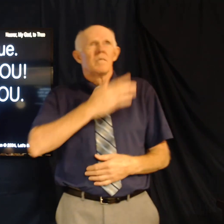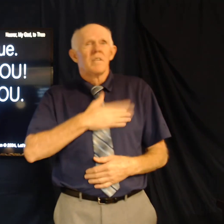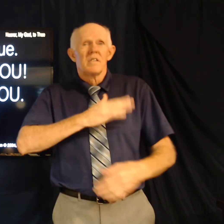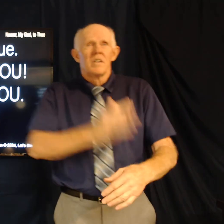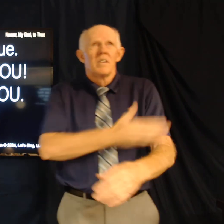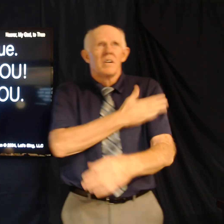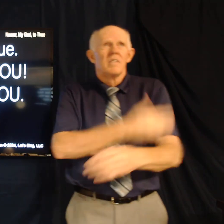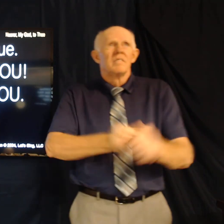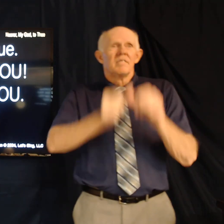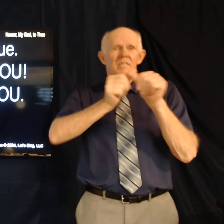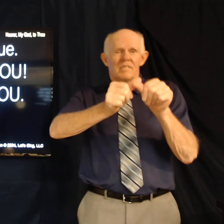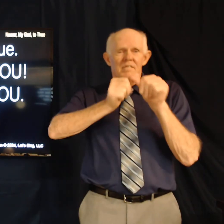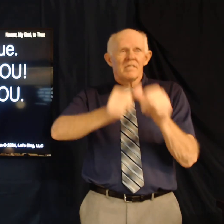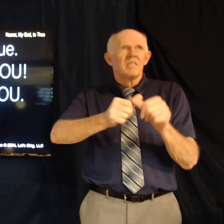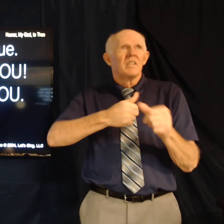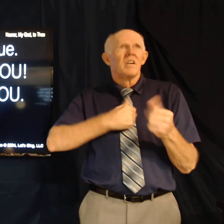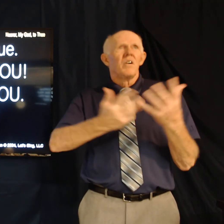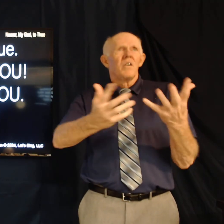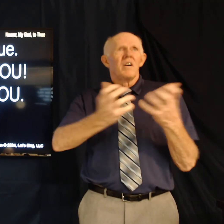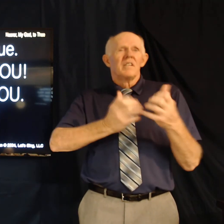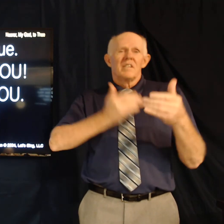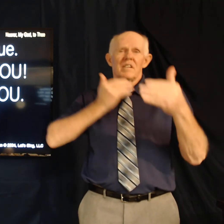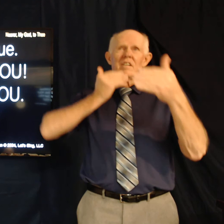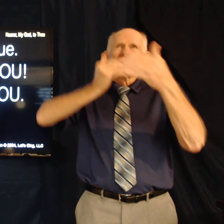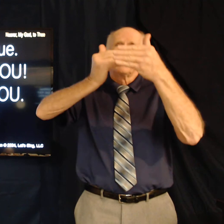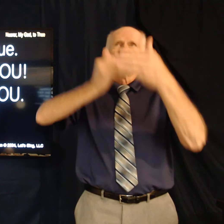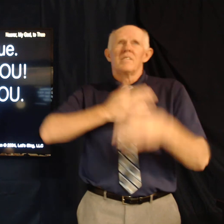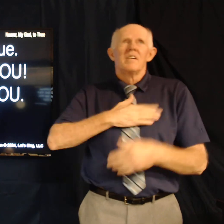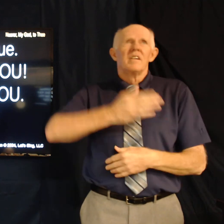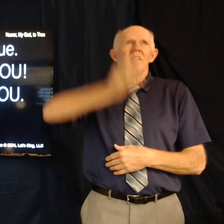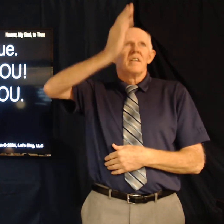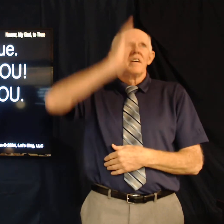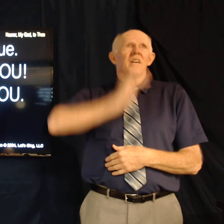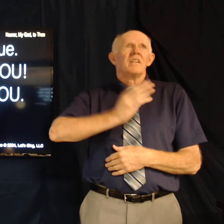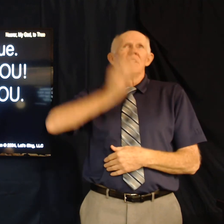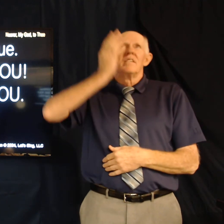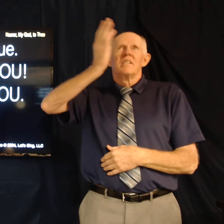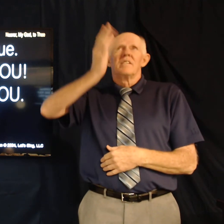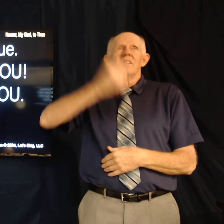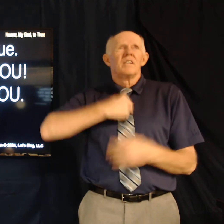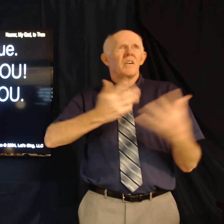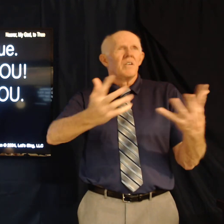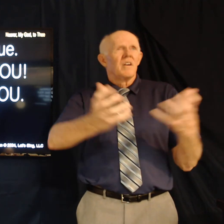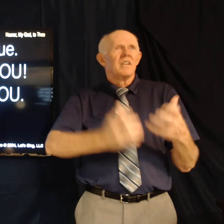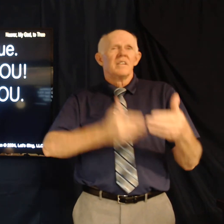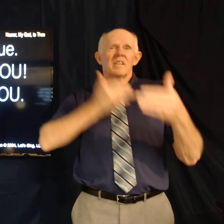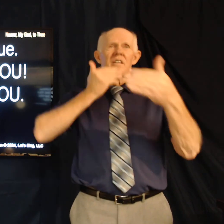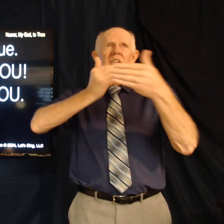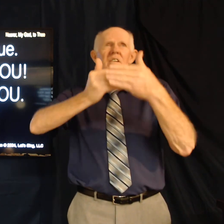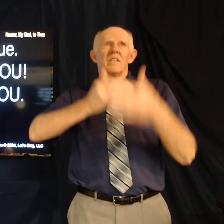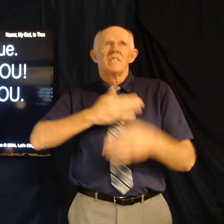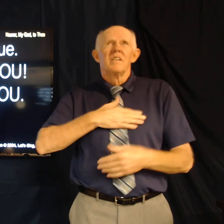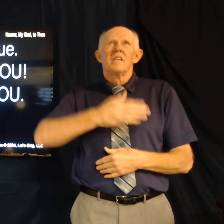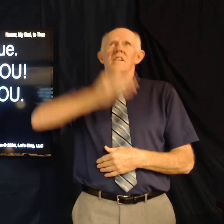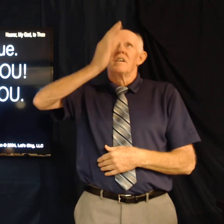Truly my song continues. I want near my God to you. I want near my